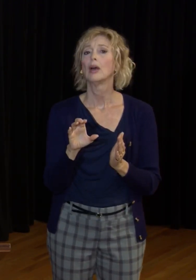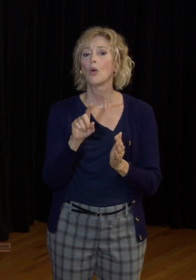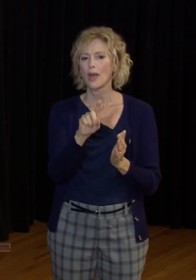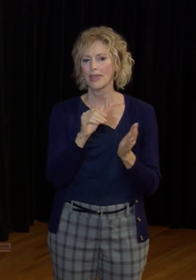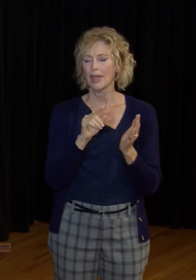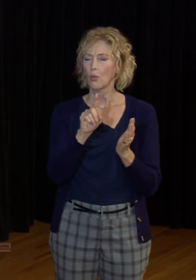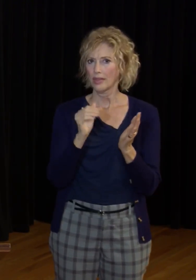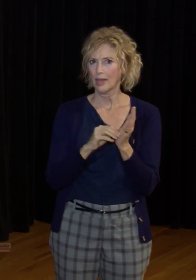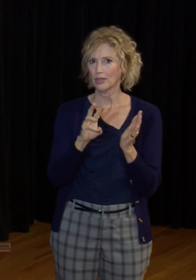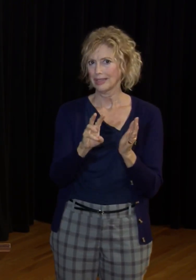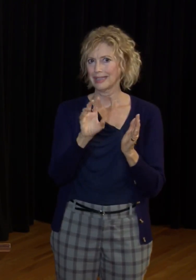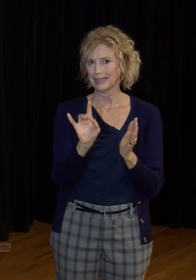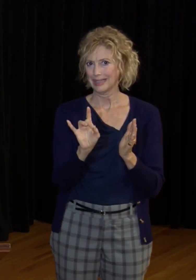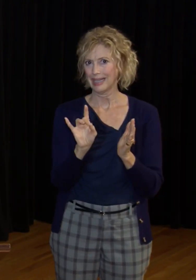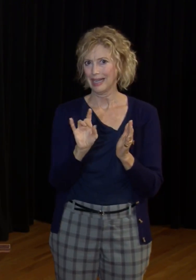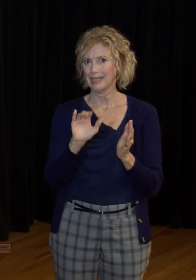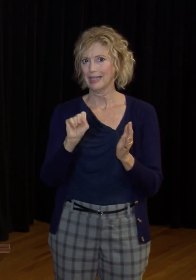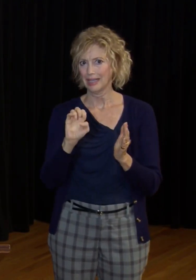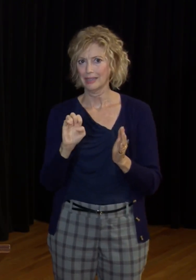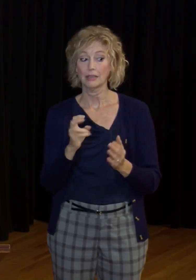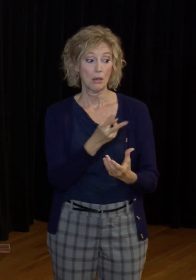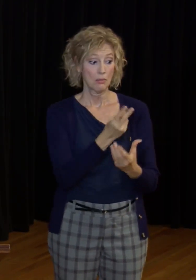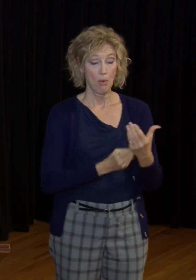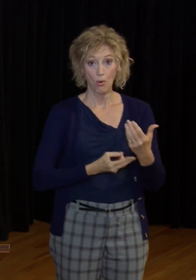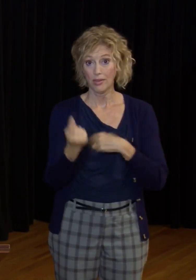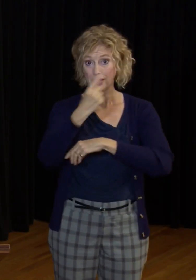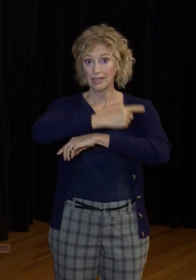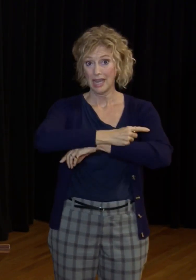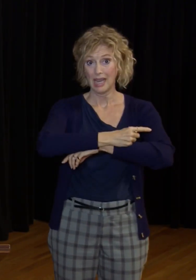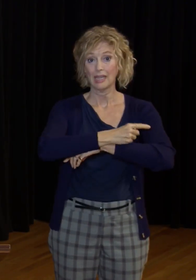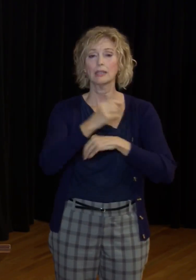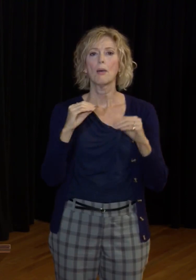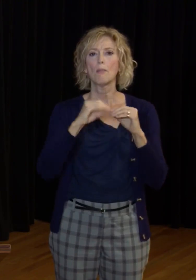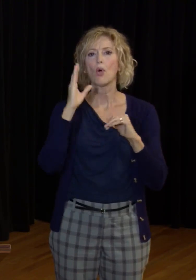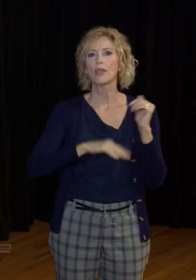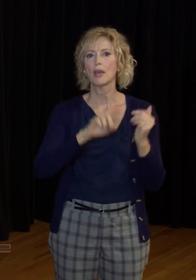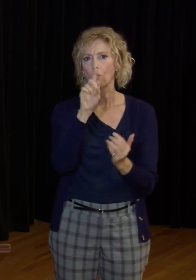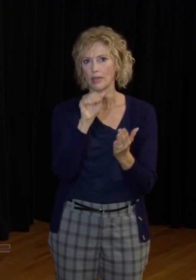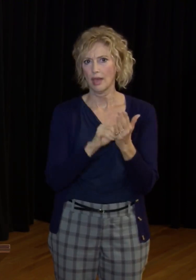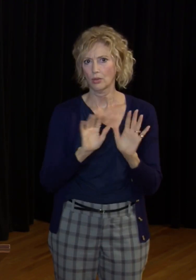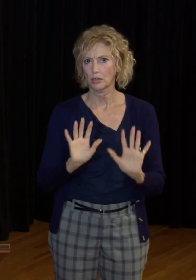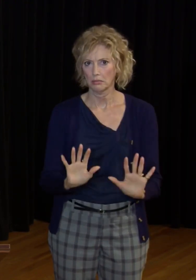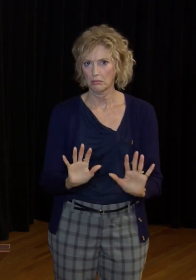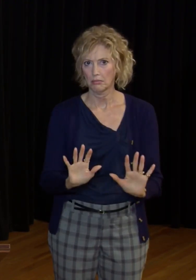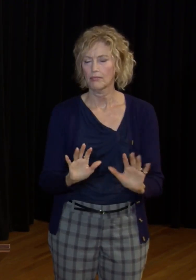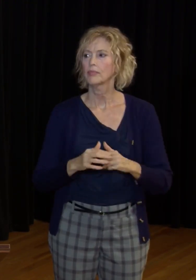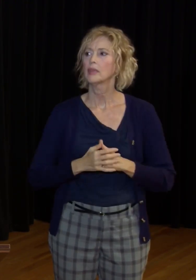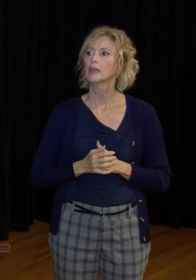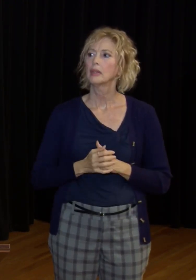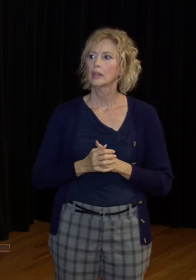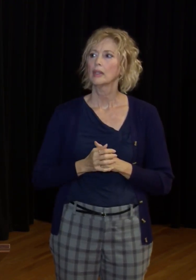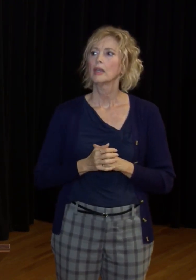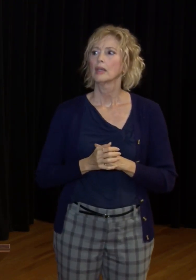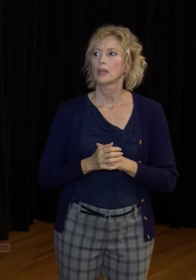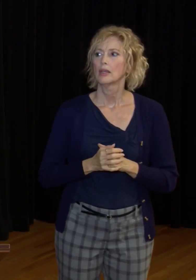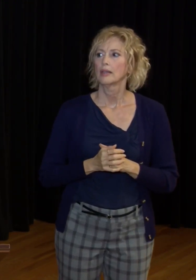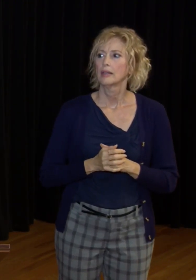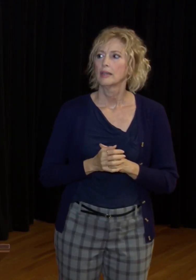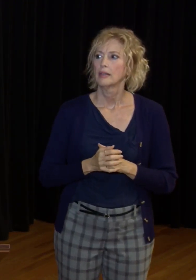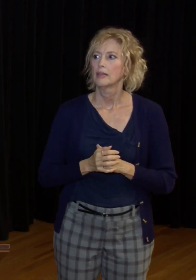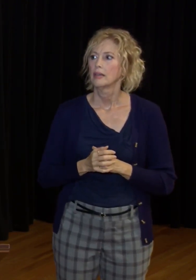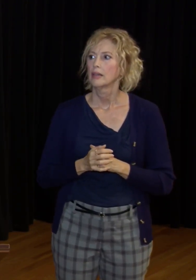cases. Those are the 2 days we broke 1,000 cases. And keeping in mind what I said earlier about that modeling, I was of real concern. And during those